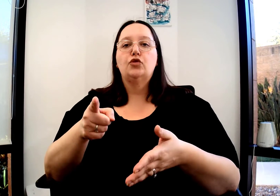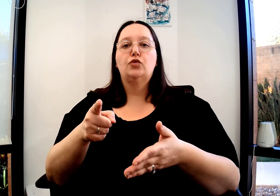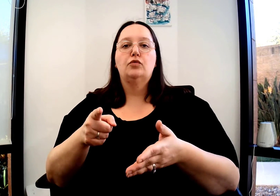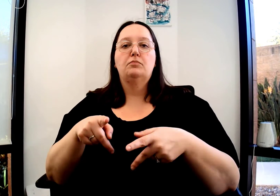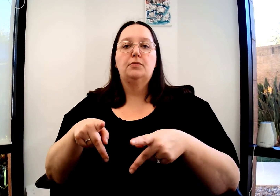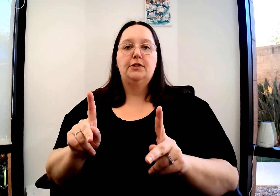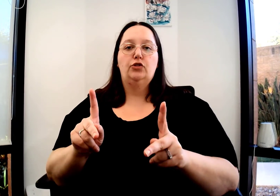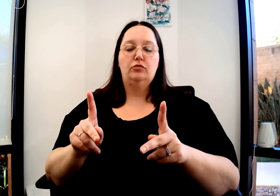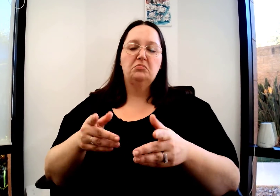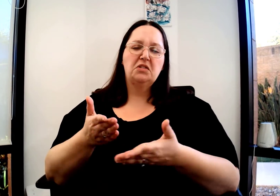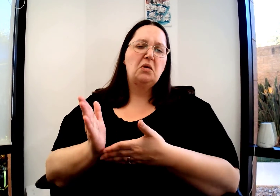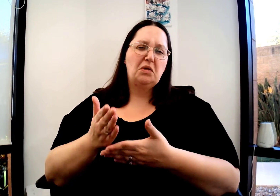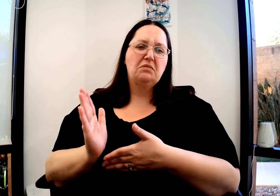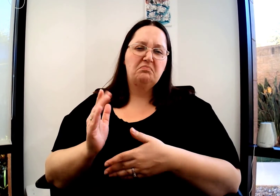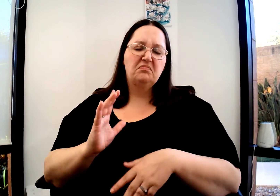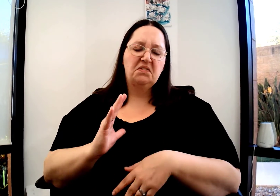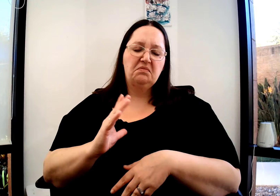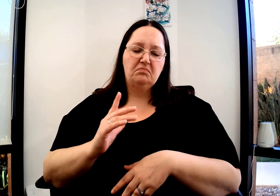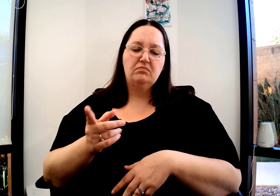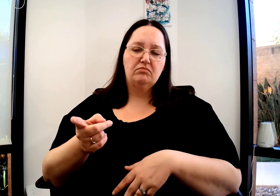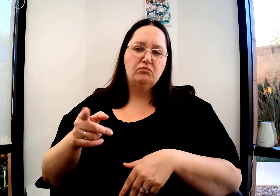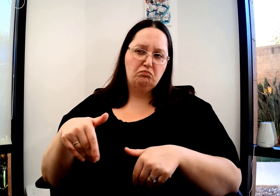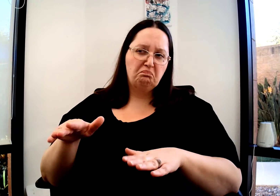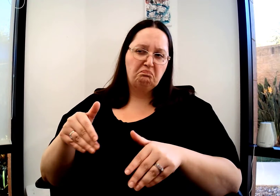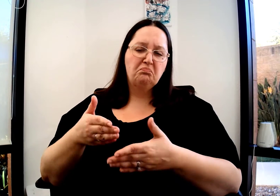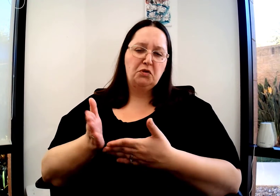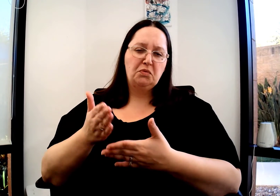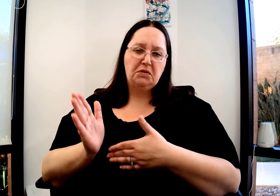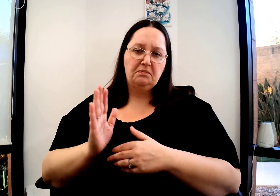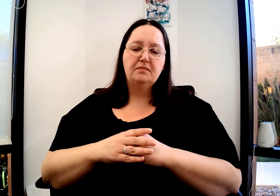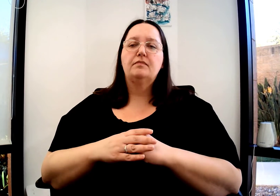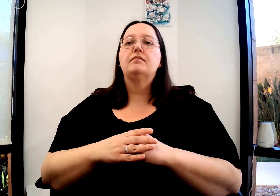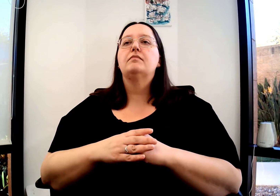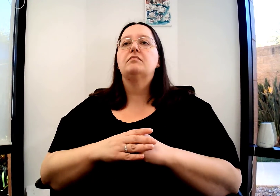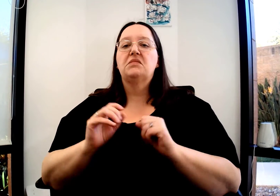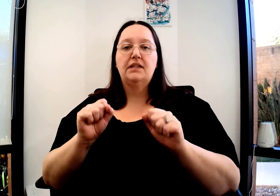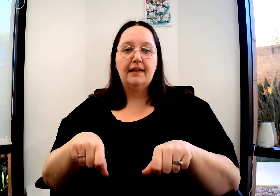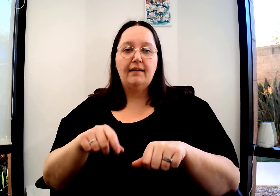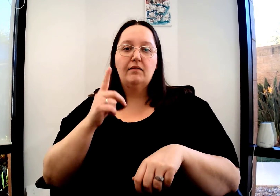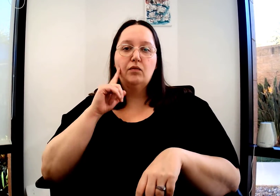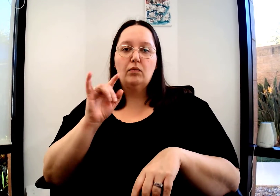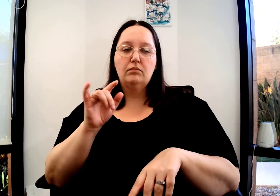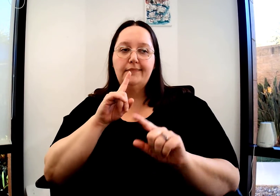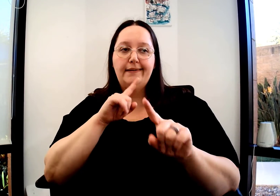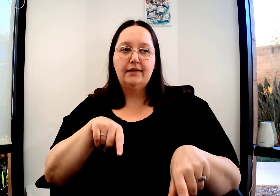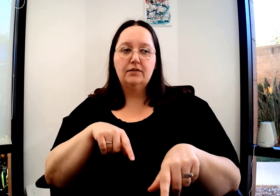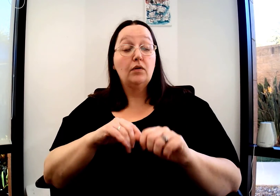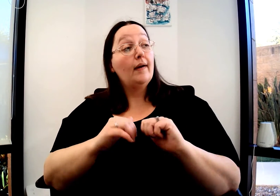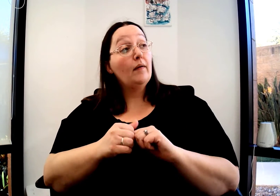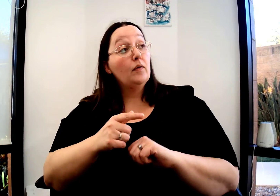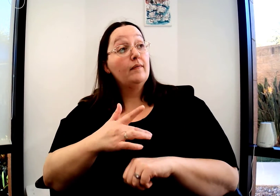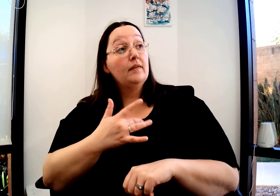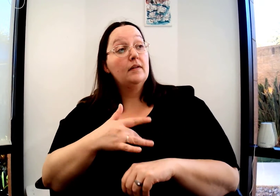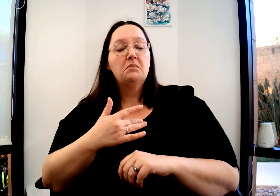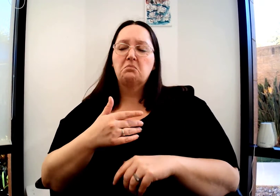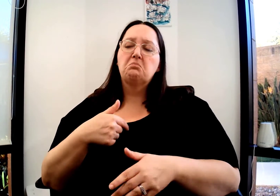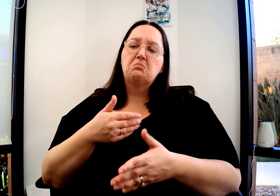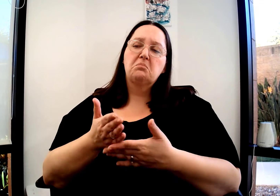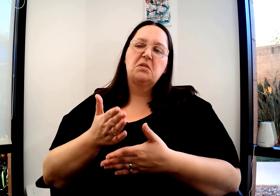saying, yeah, I give you permission. It's all right. Go ahead. That's fine. It's all right. It can also be a response. How you